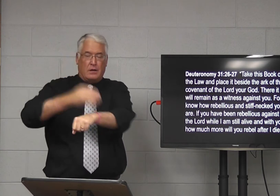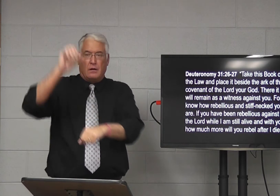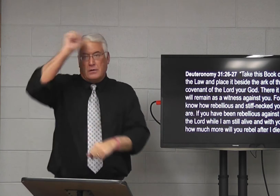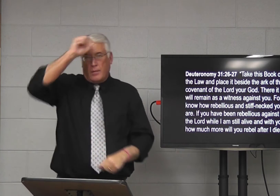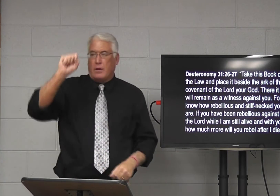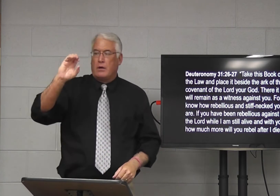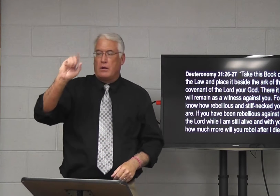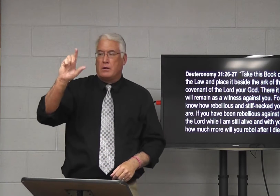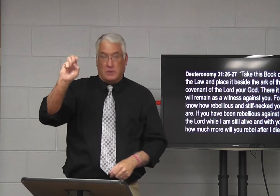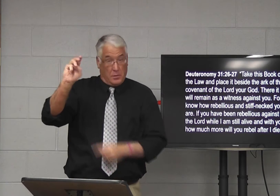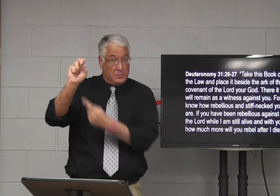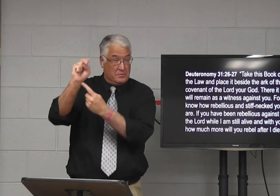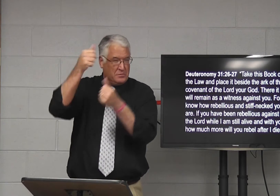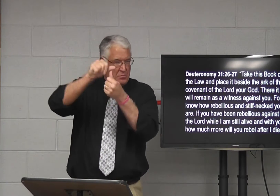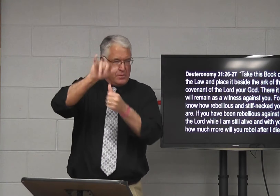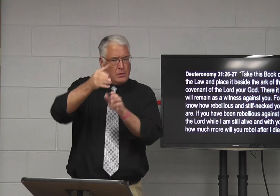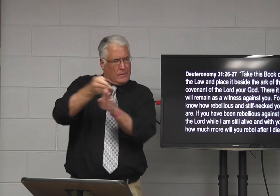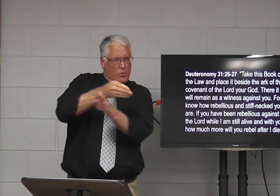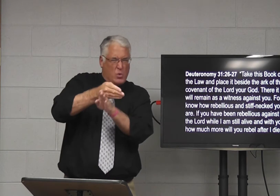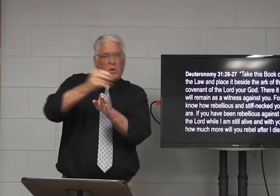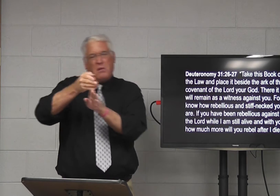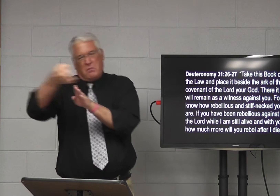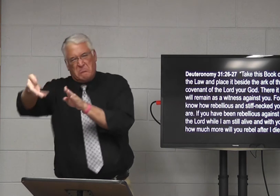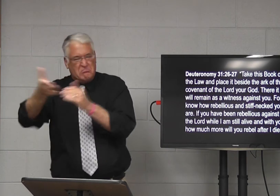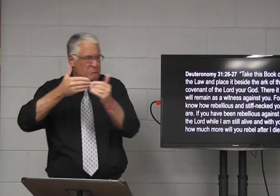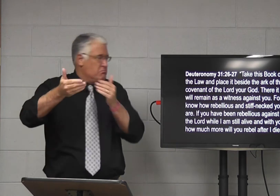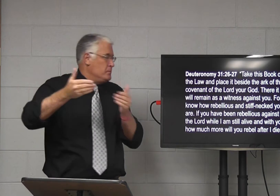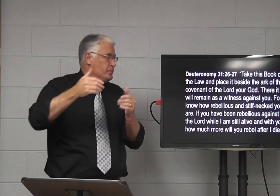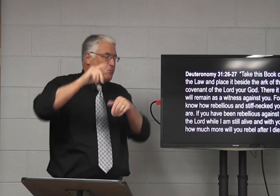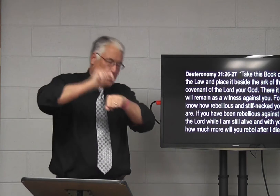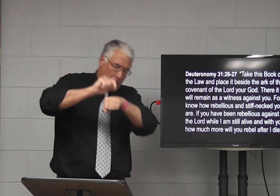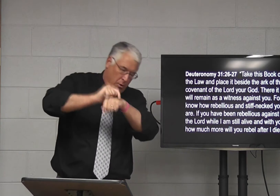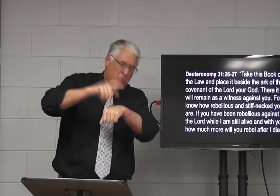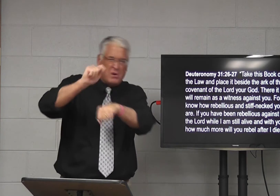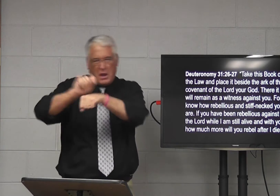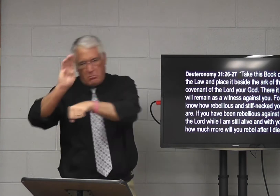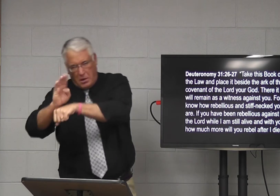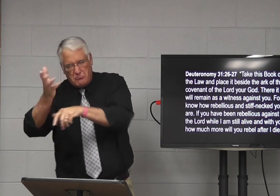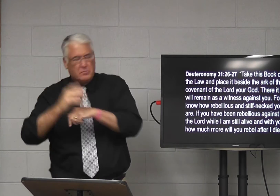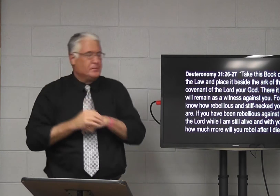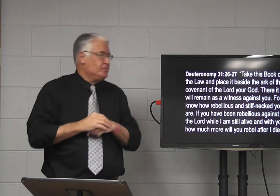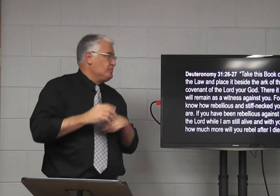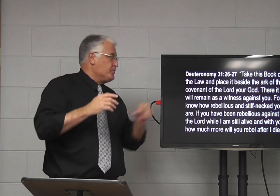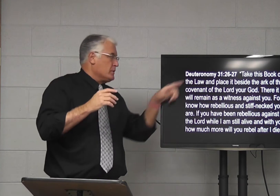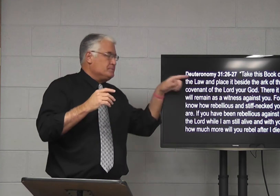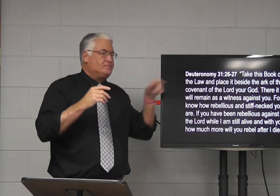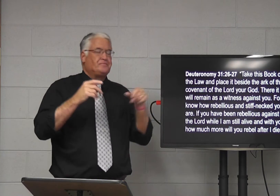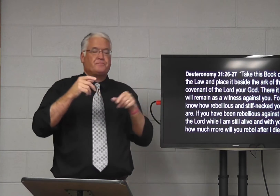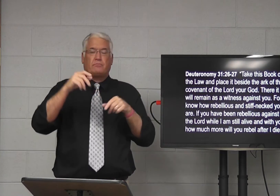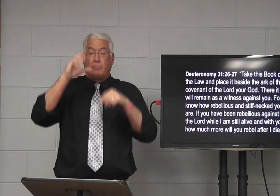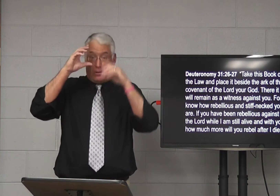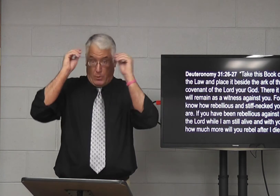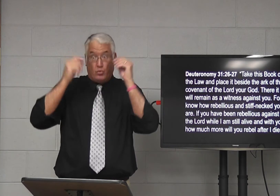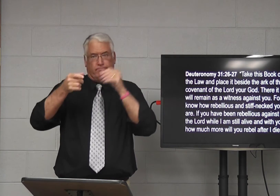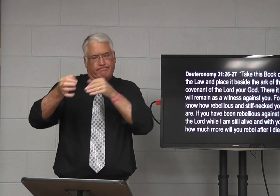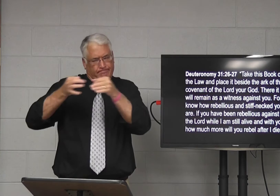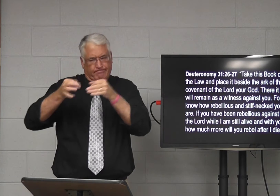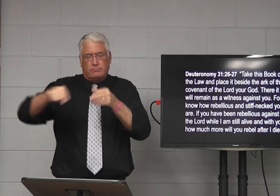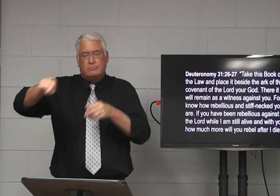And by King David's son, Solomon, you remember that before King David, Solomon established